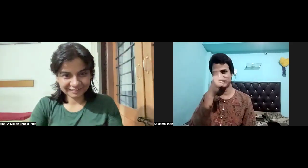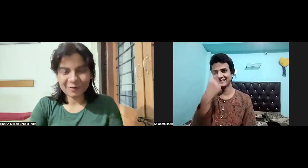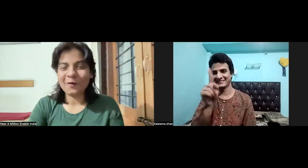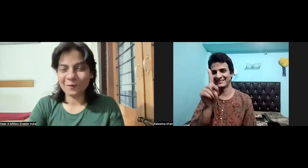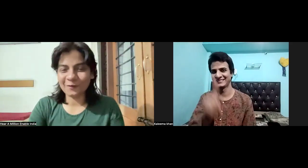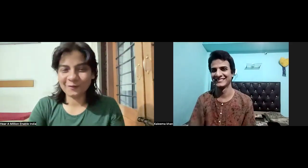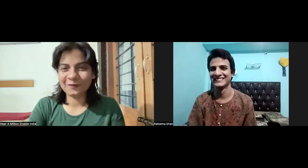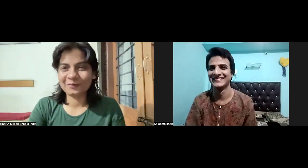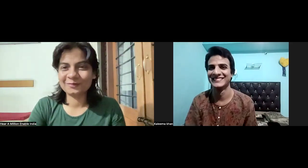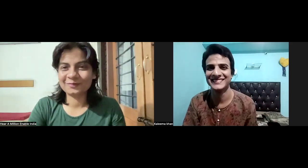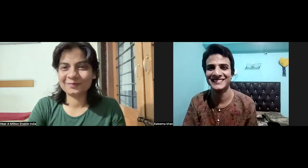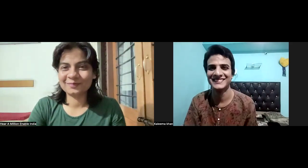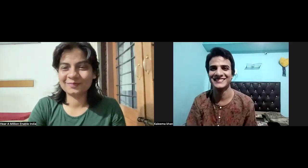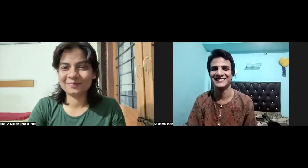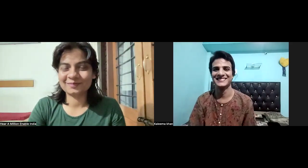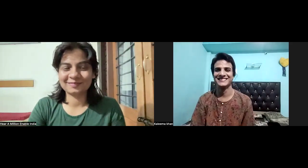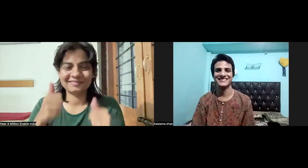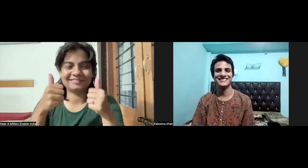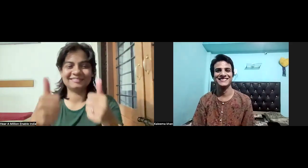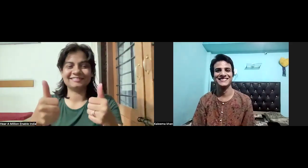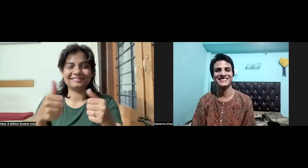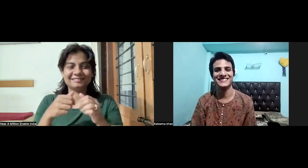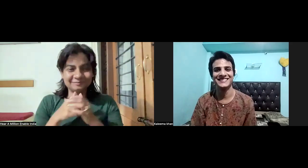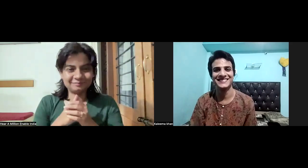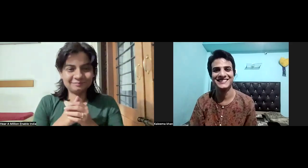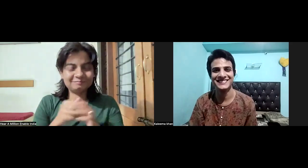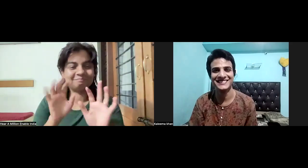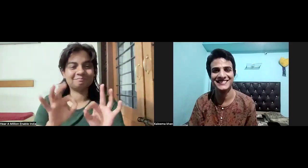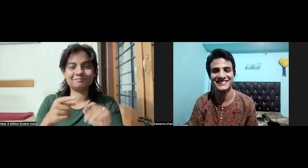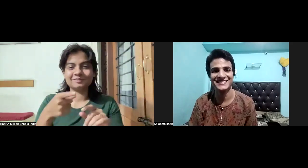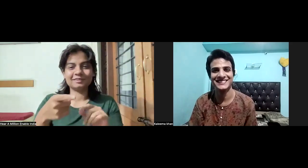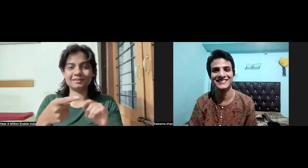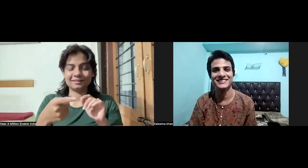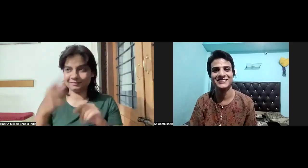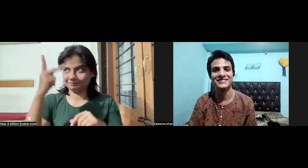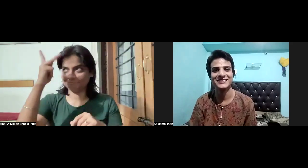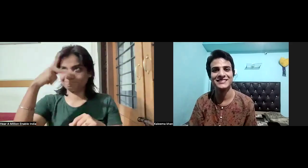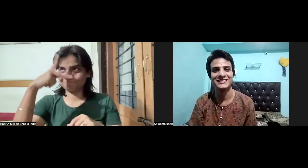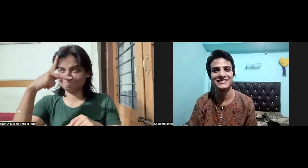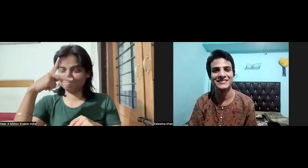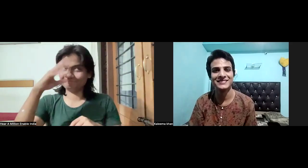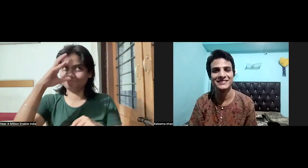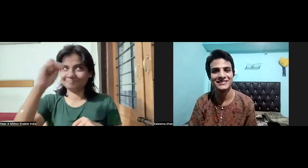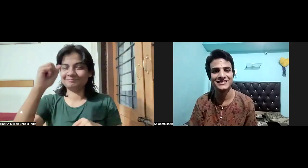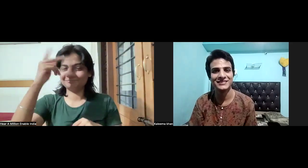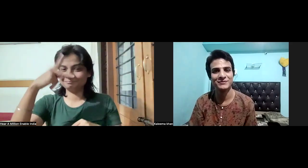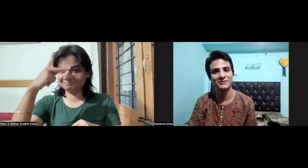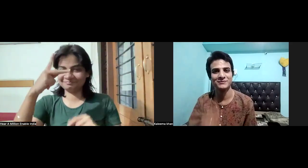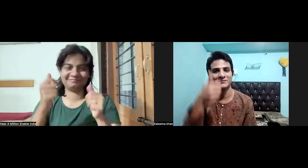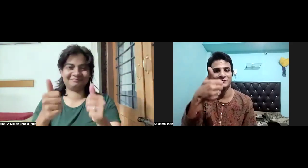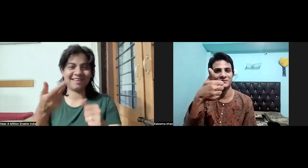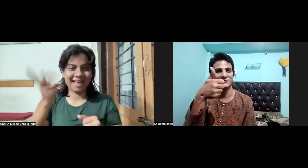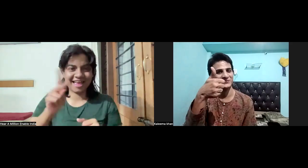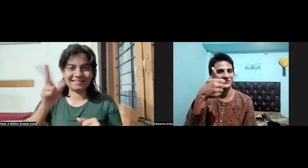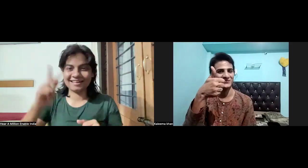Oh, you have a new sign name, is it? K Adab, now it's K sign, like your hair. Okay, okay. I'll